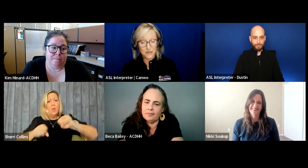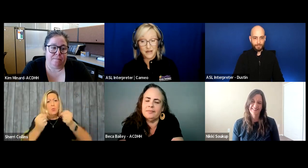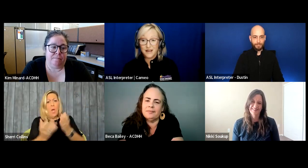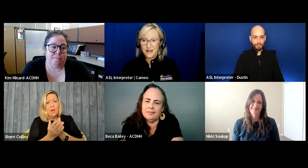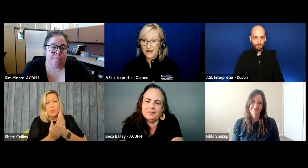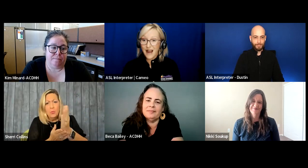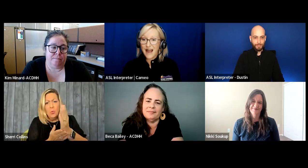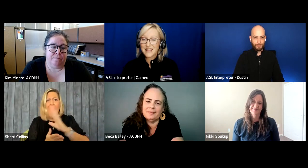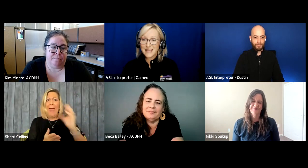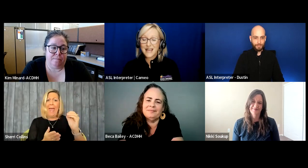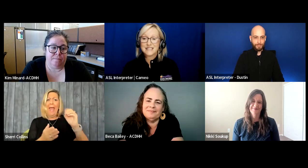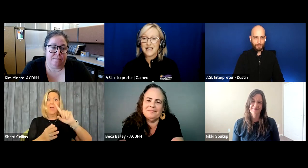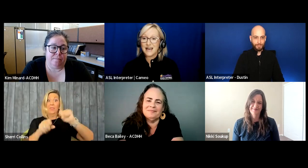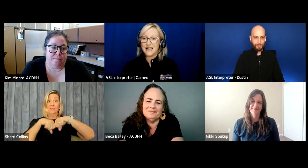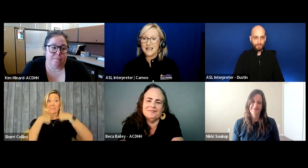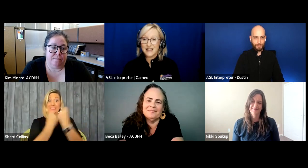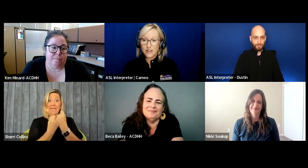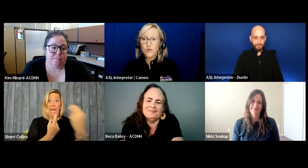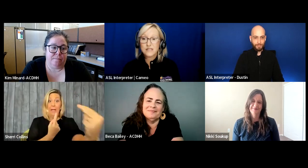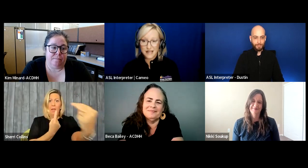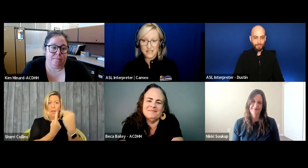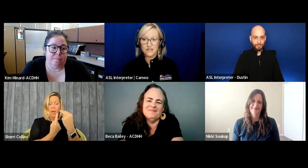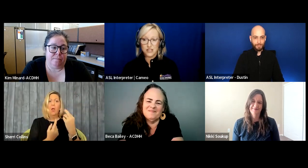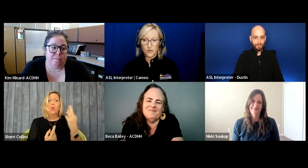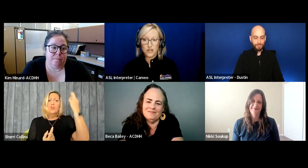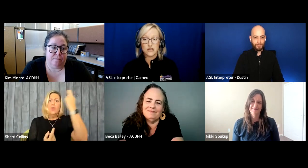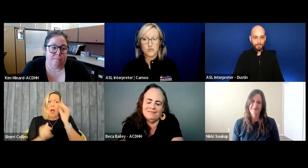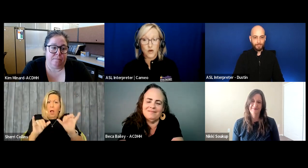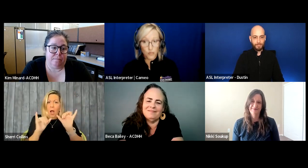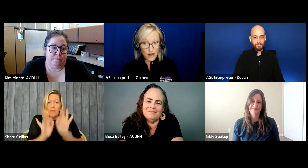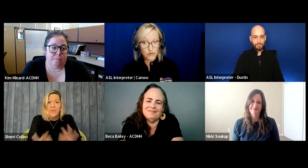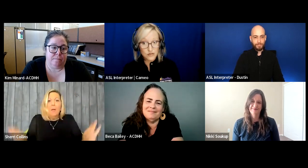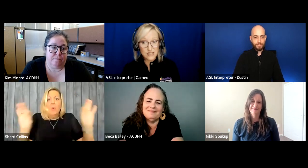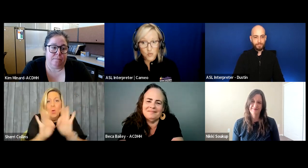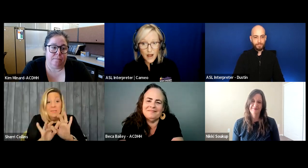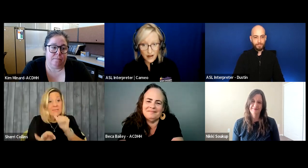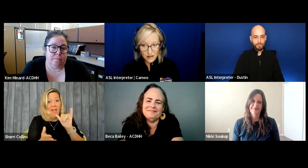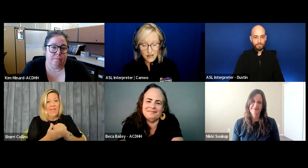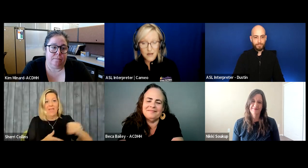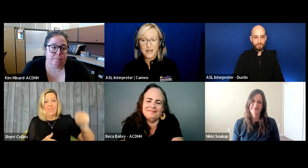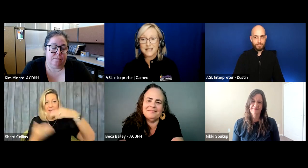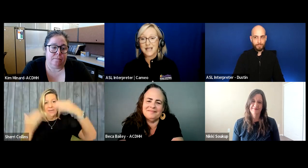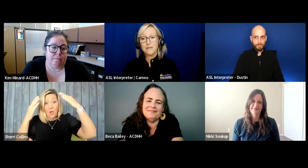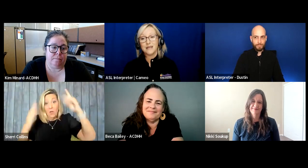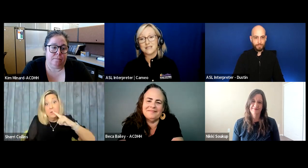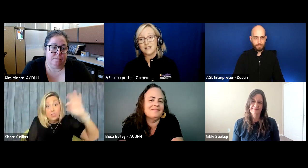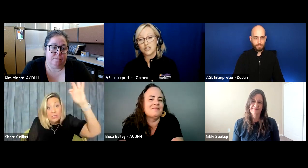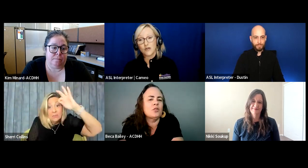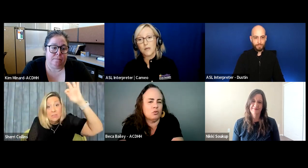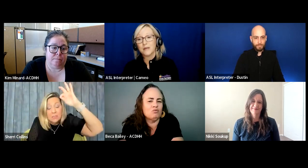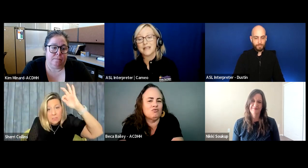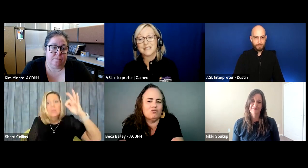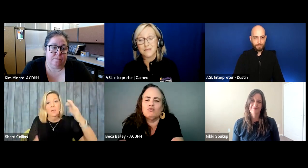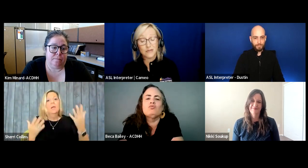coming up. I think that those kinds of situations were breakthroughs as well, because that means the